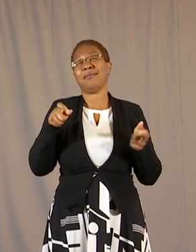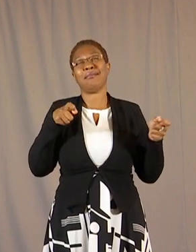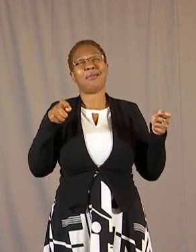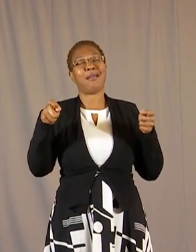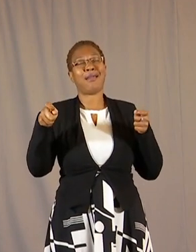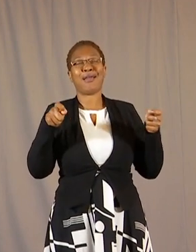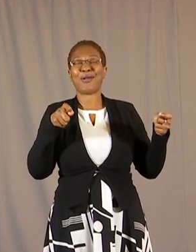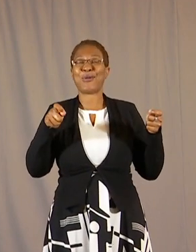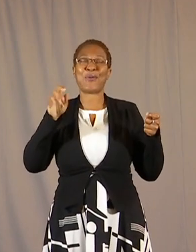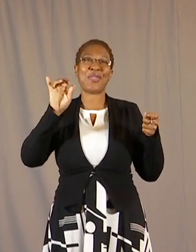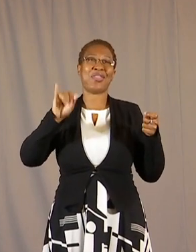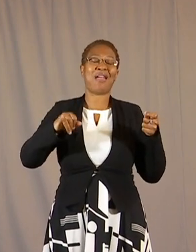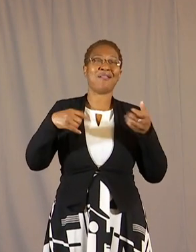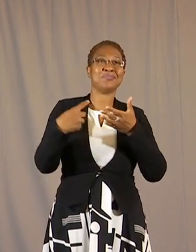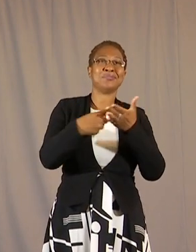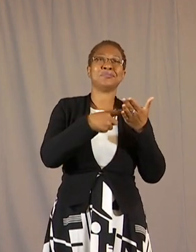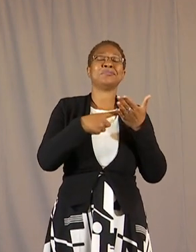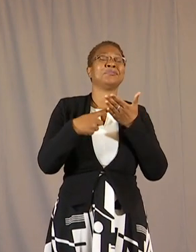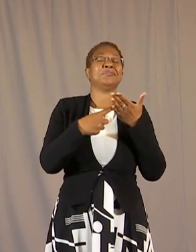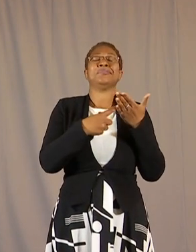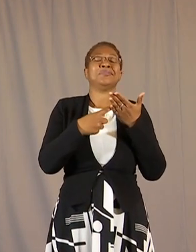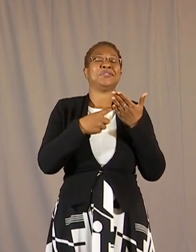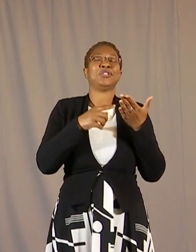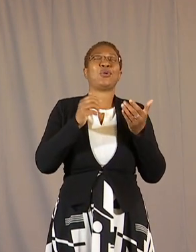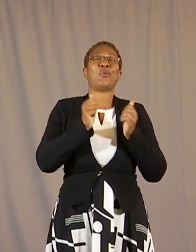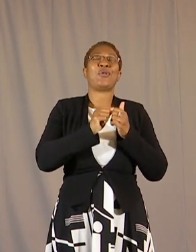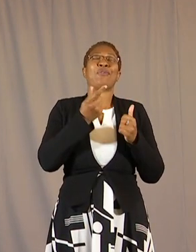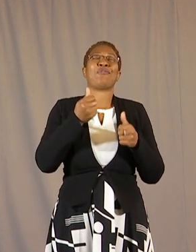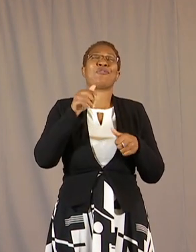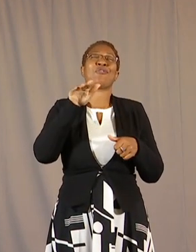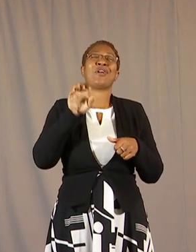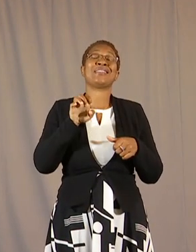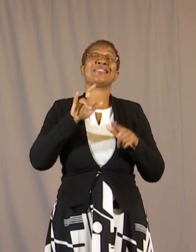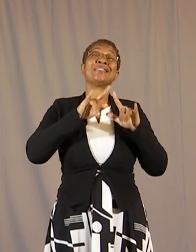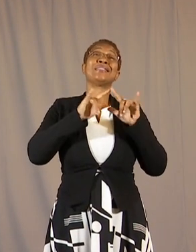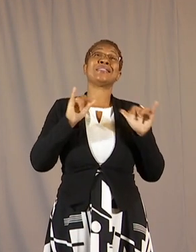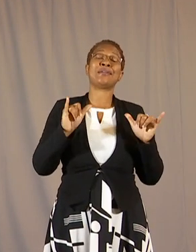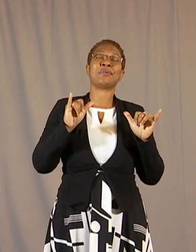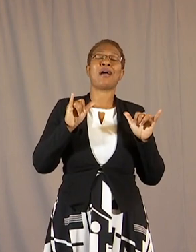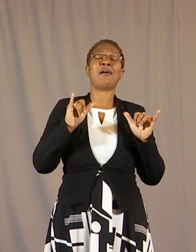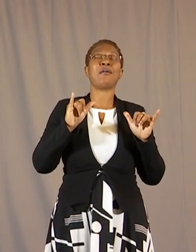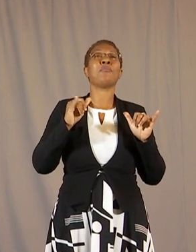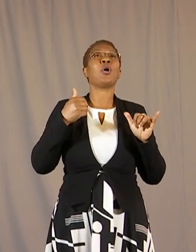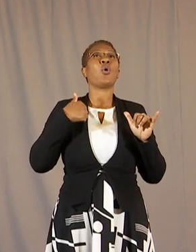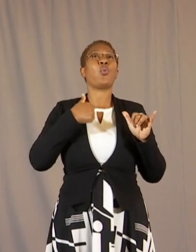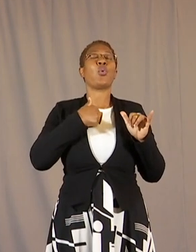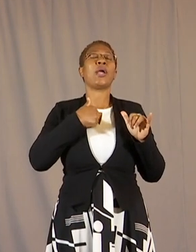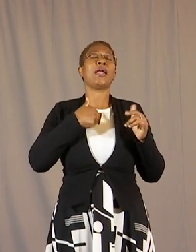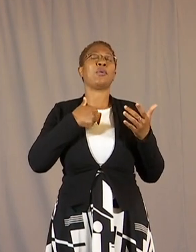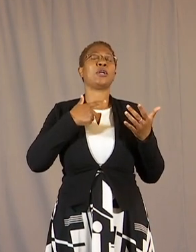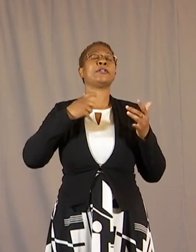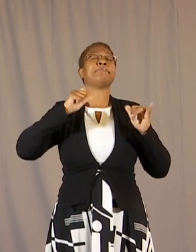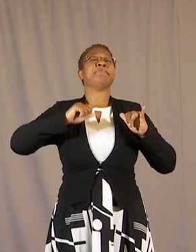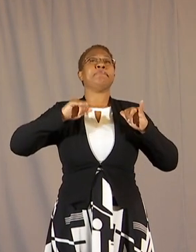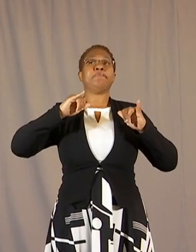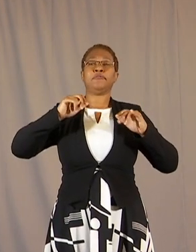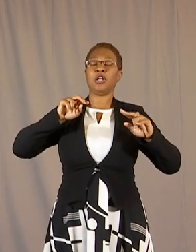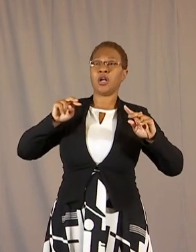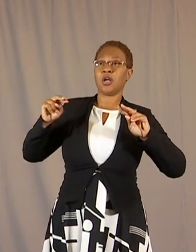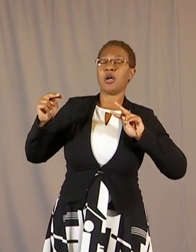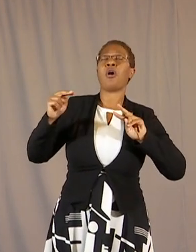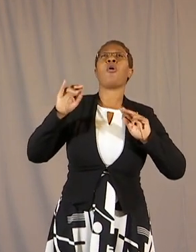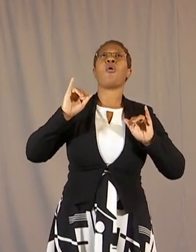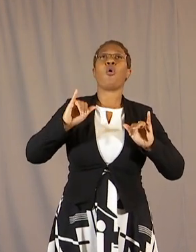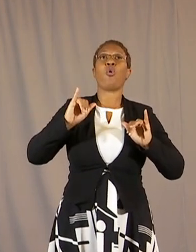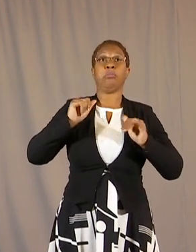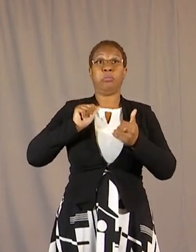it allowed us to rethink what we were doing, just allowing that critical opportunity to reconstruct our approach, I think